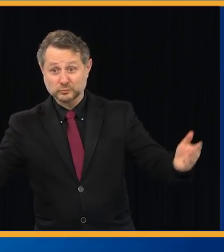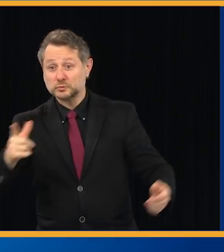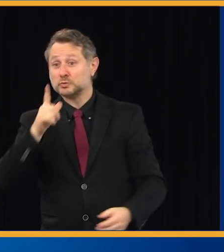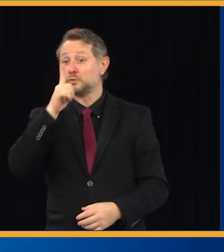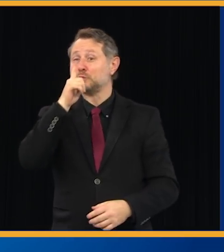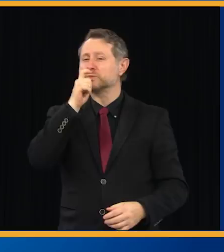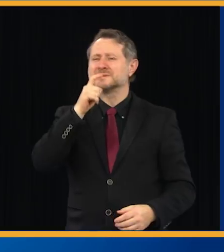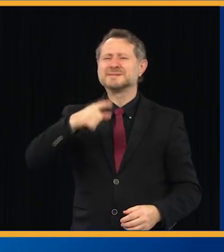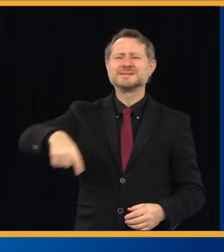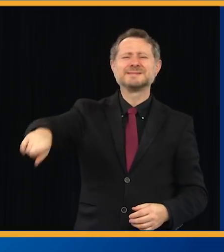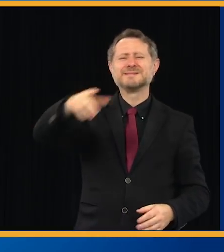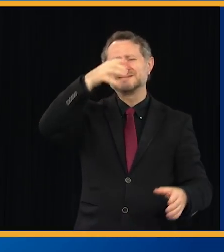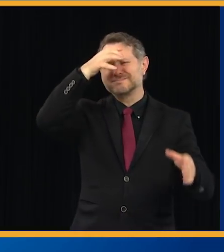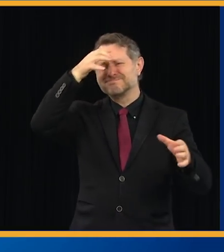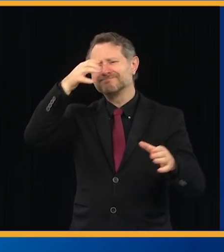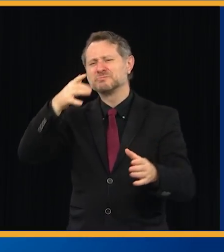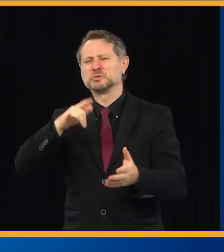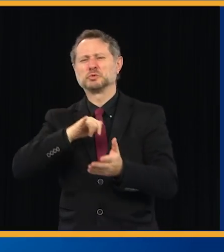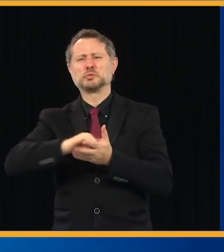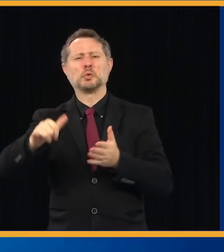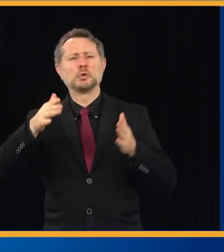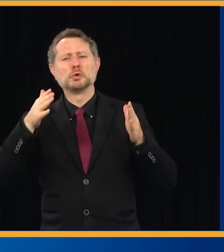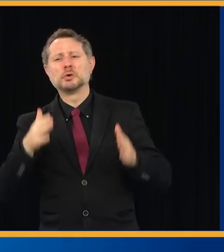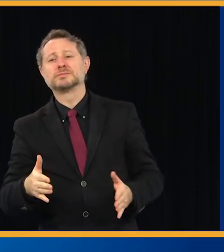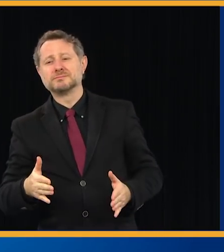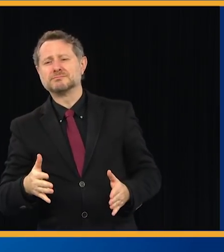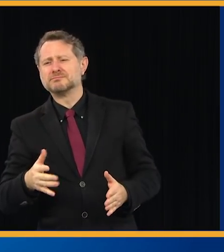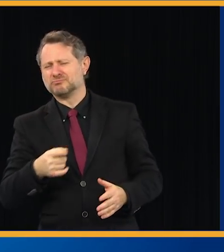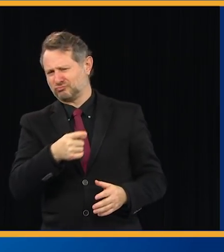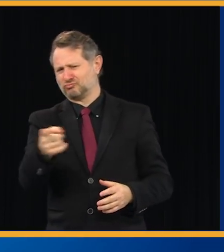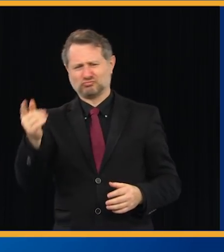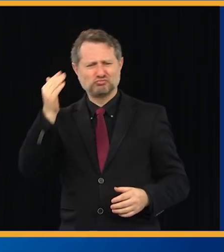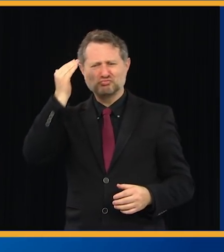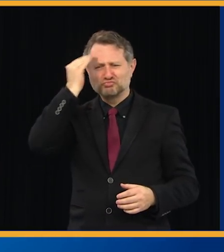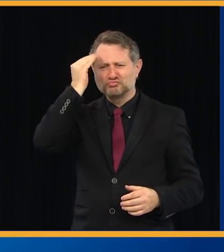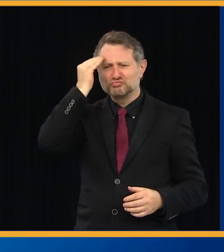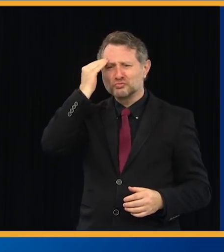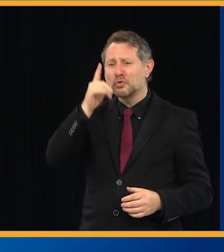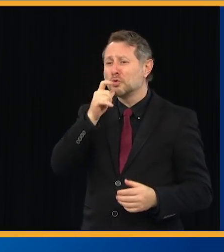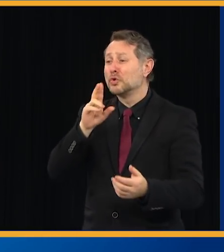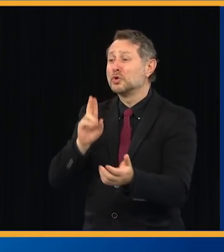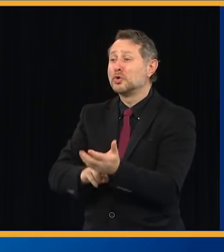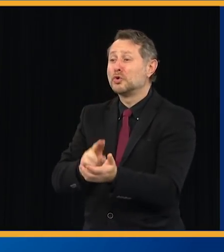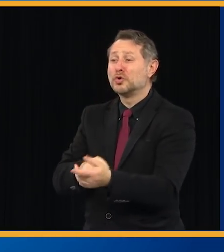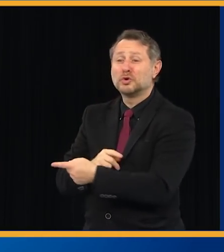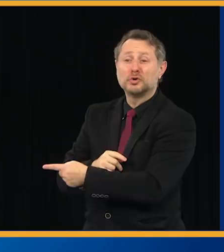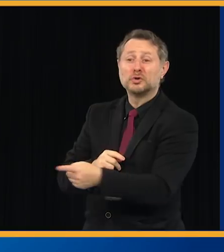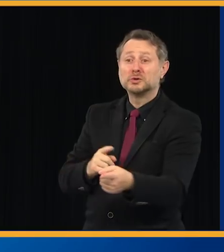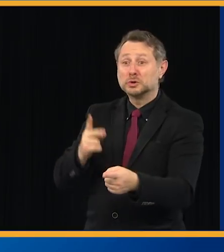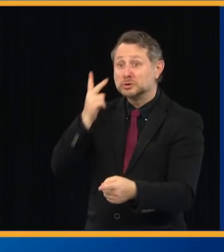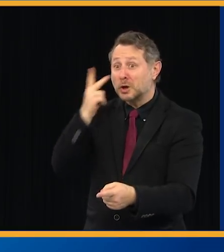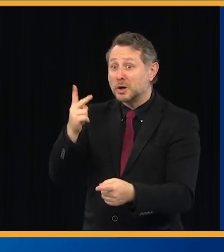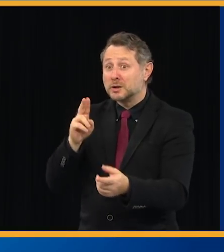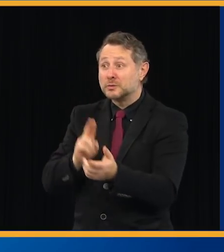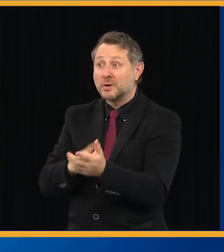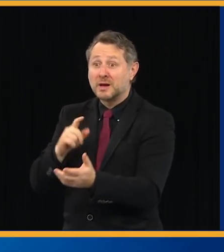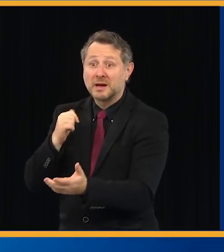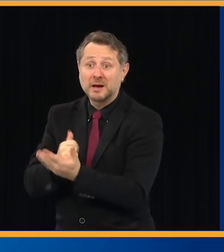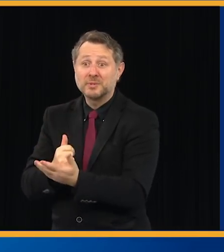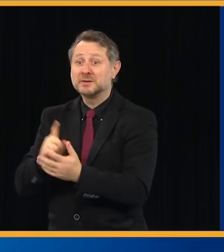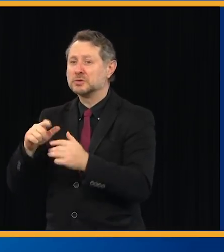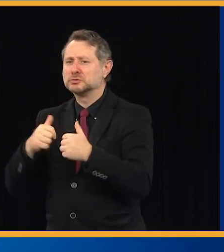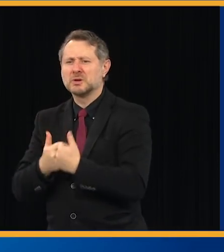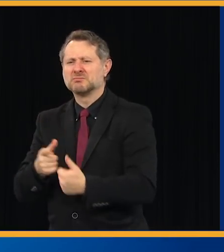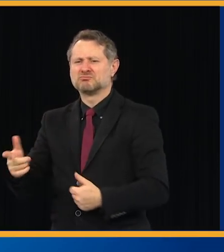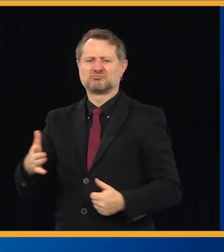Yorkers how our nurses really stepped up with our healthcare professionals. You know, when the